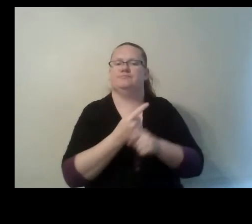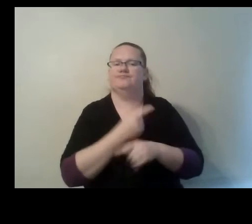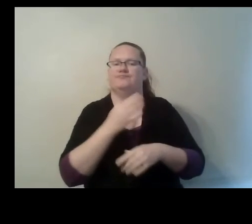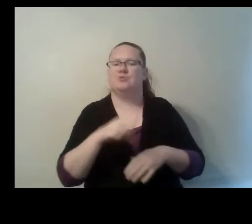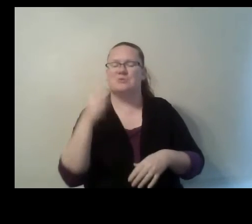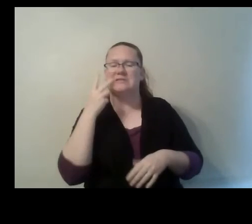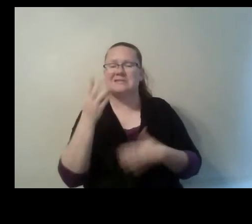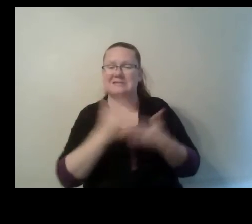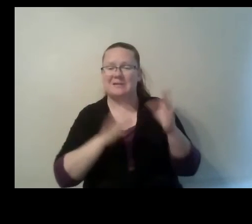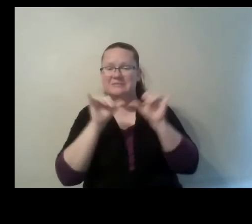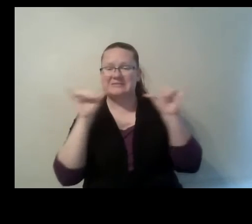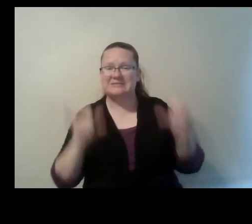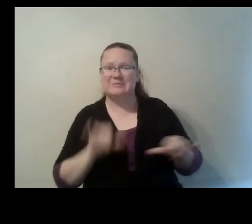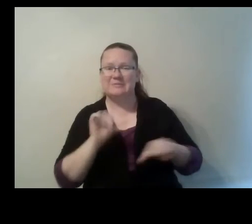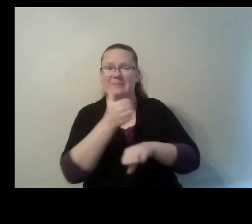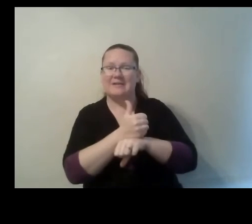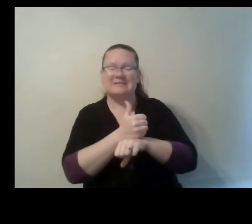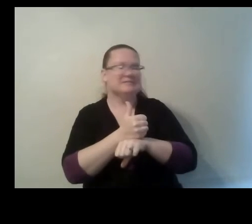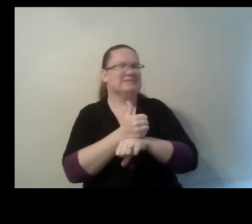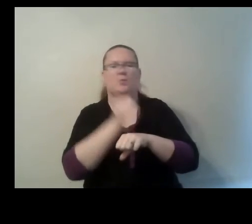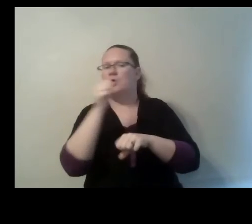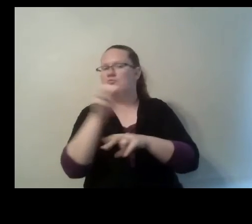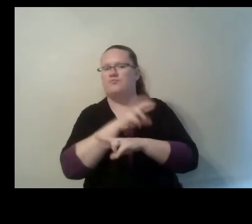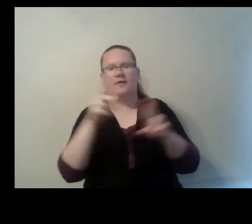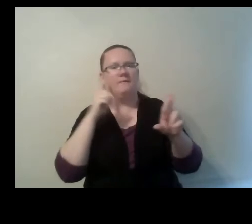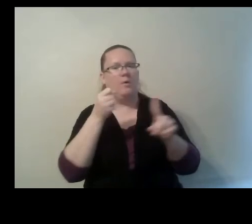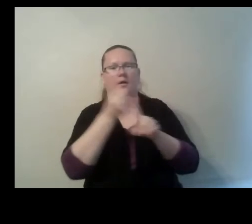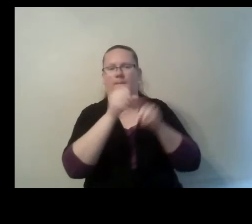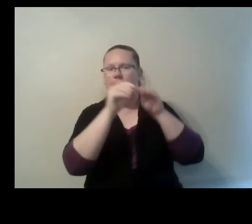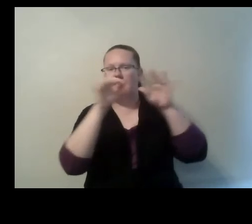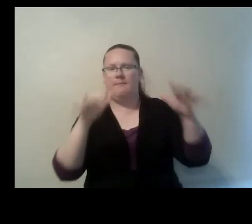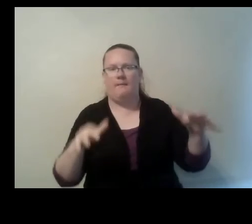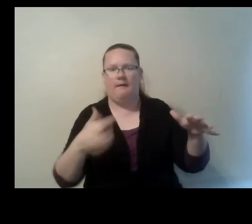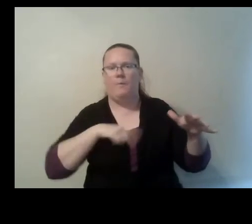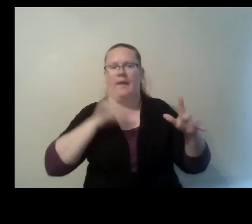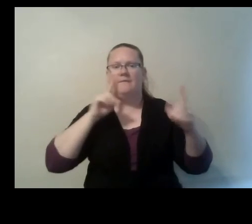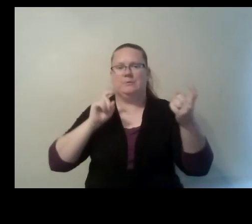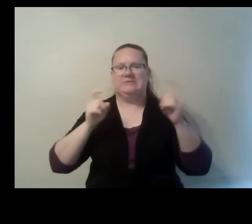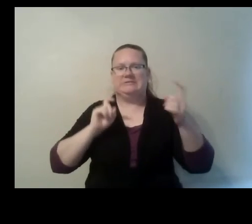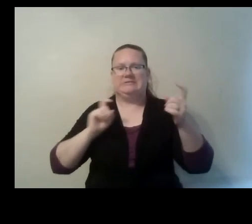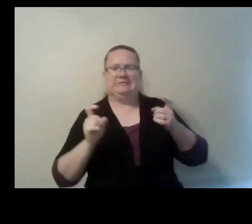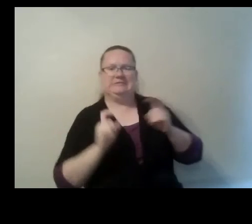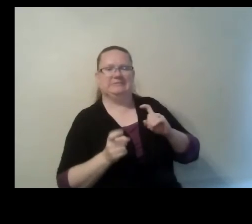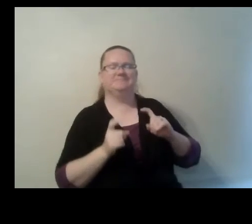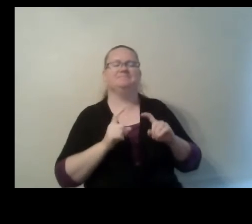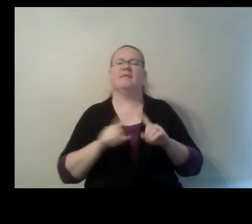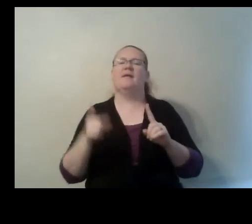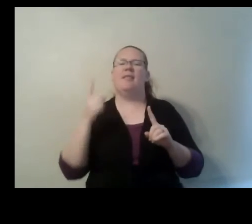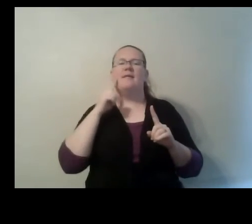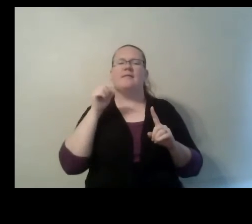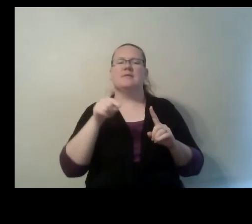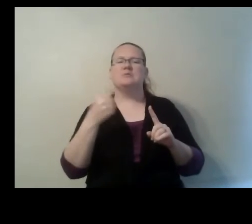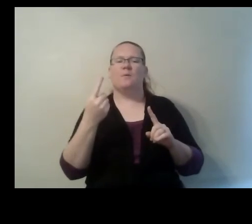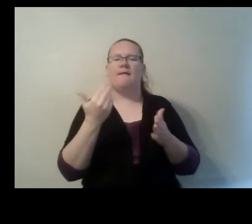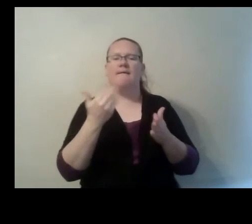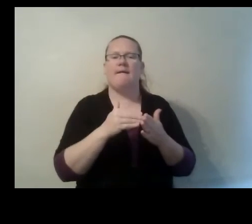they were not designed for a pandemic, and so we had to shift those around. But this one, I think, is going to, again, we're in the